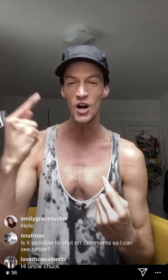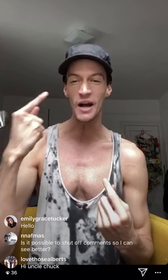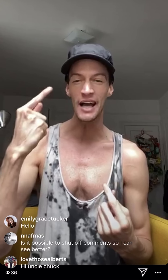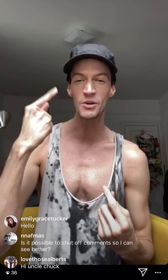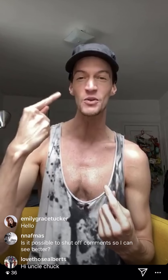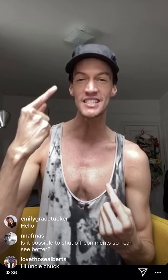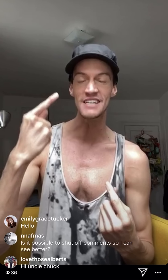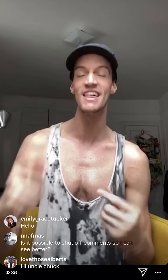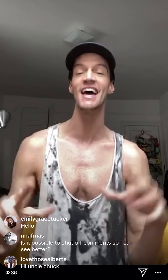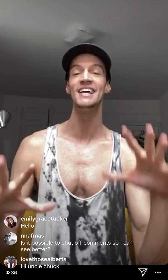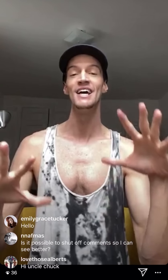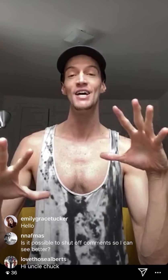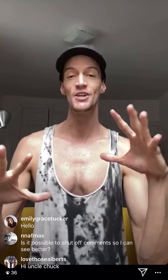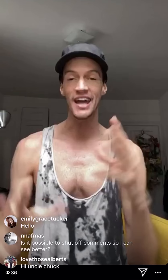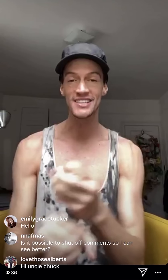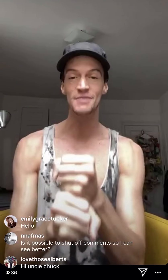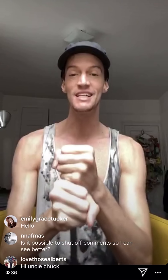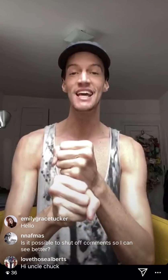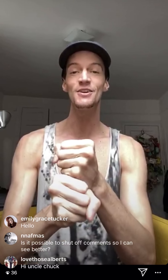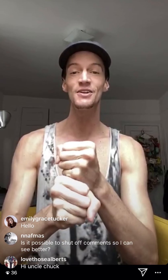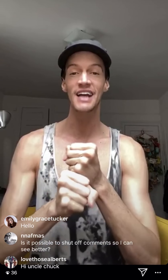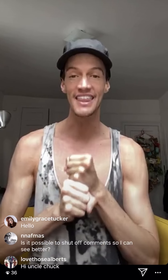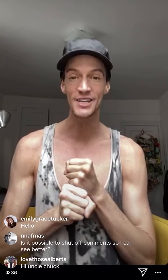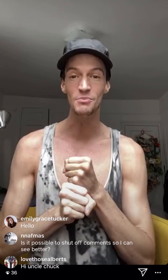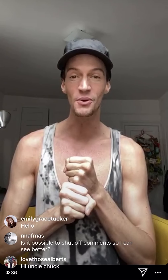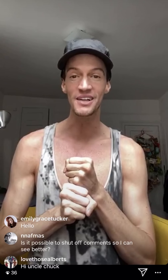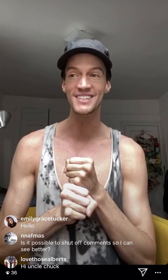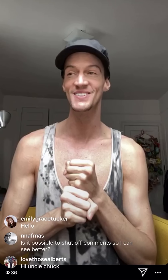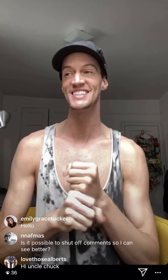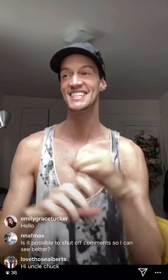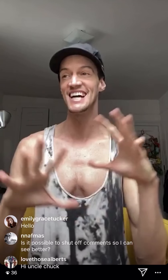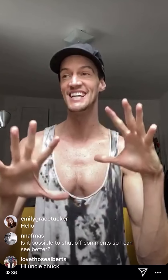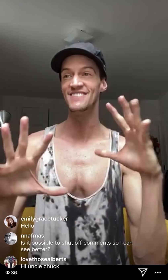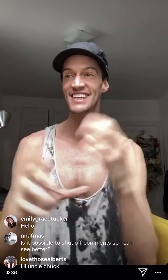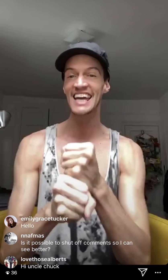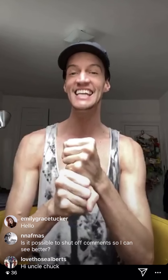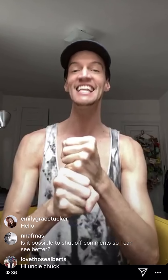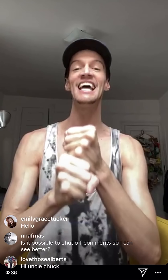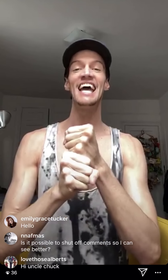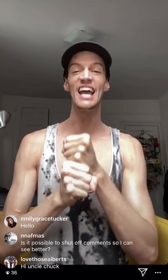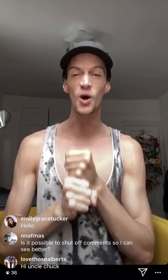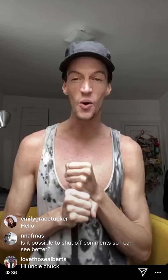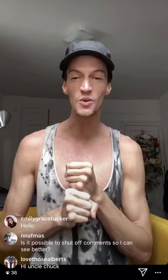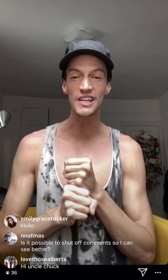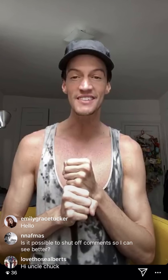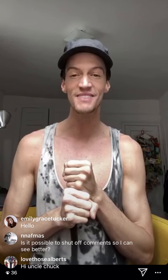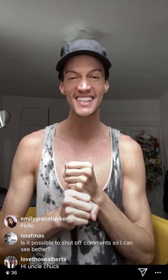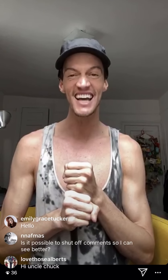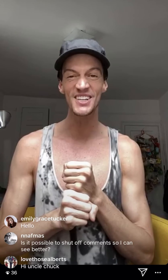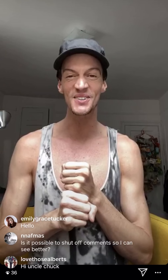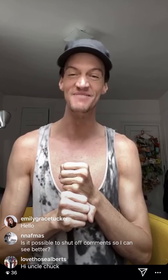want to receive that, your hands come together and then you pull it. So it's a sign of getting and holding. It's kind of cool. I like